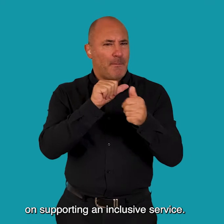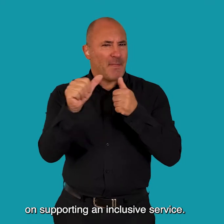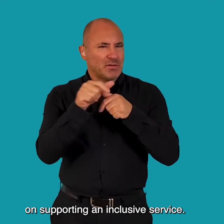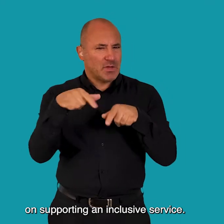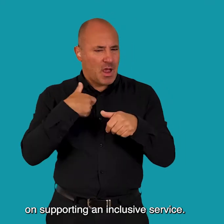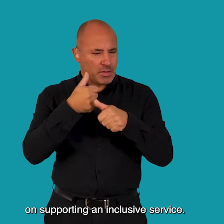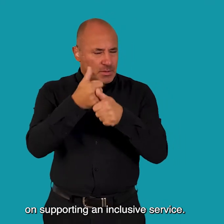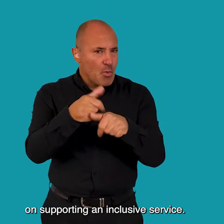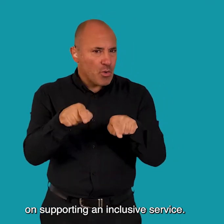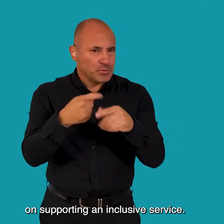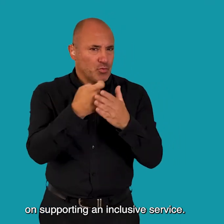supporting an inclusive service.